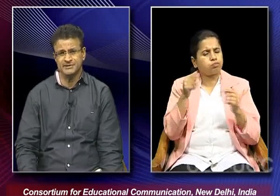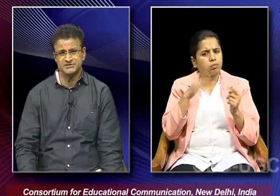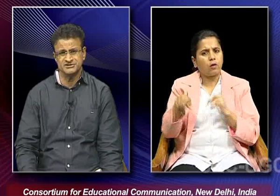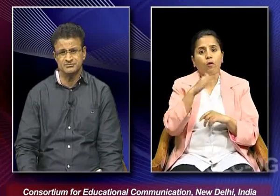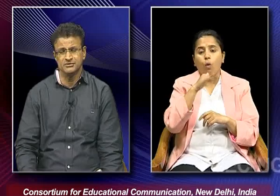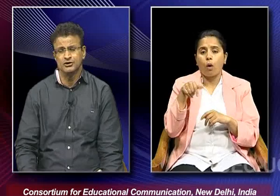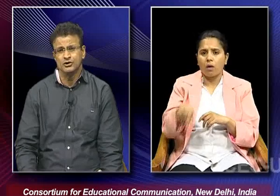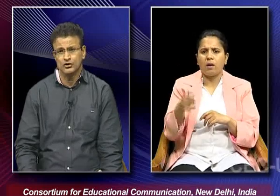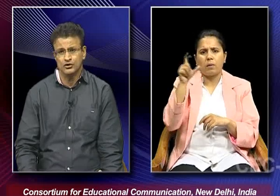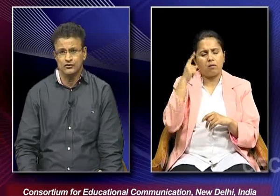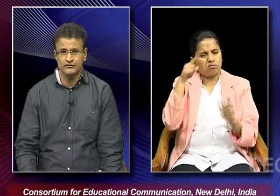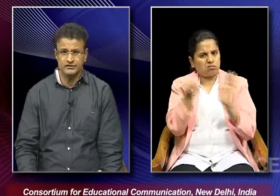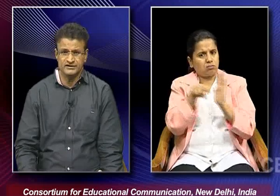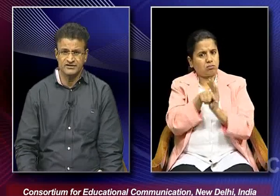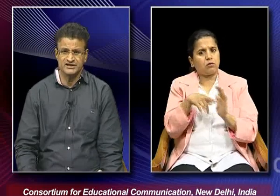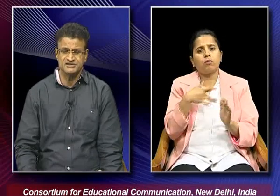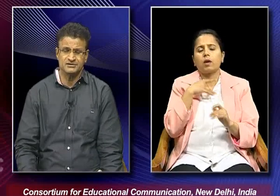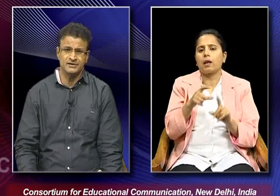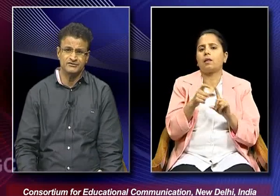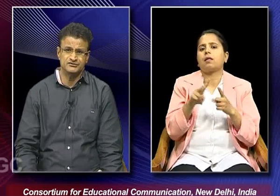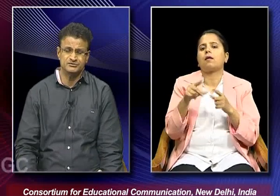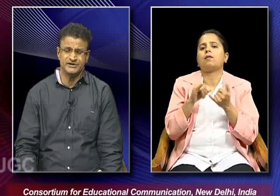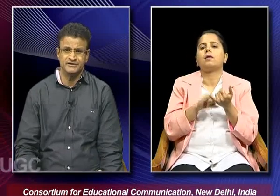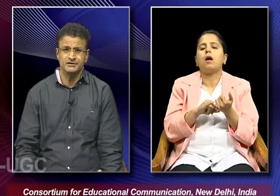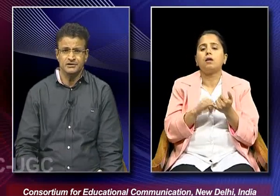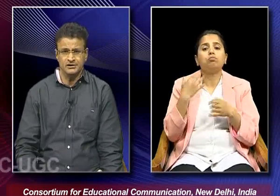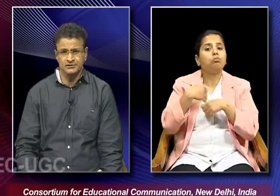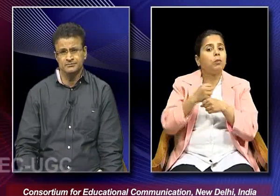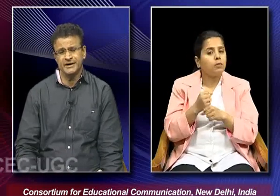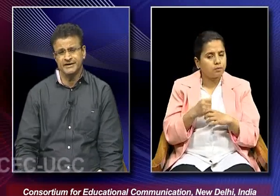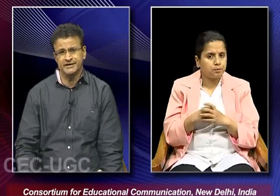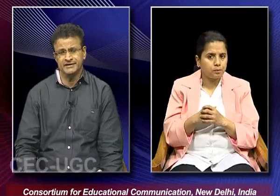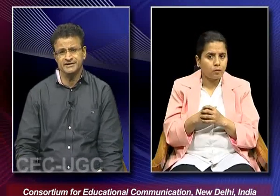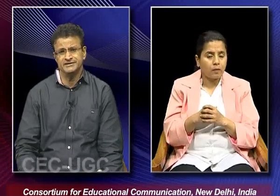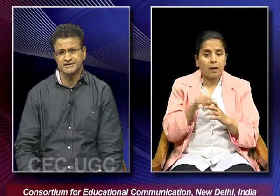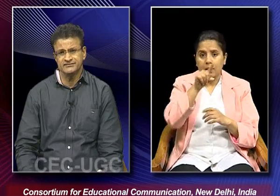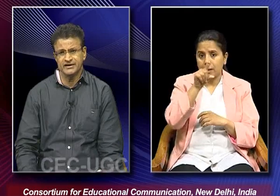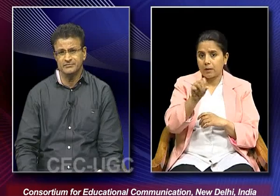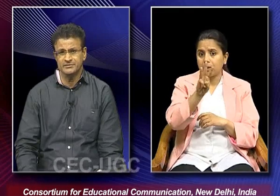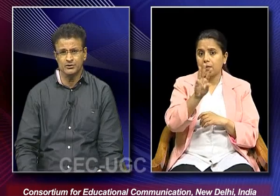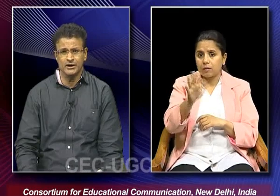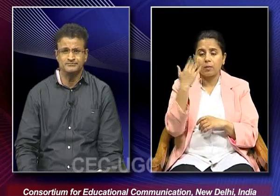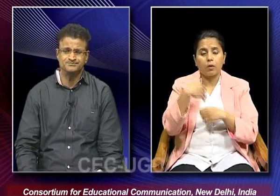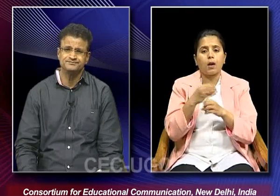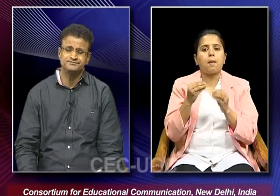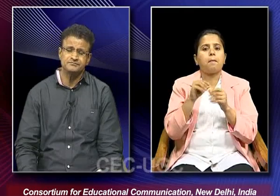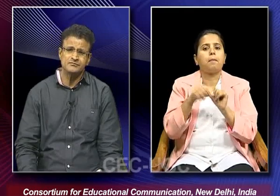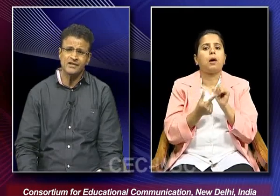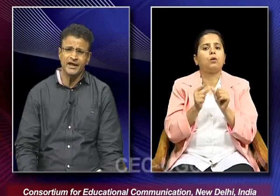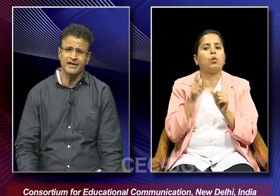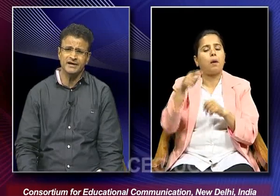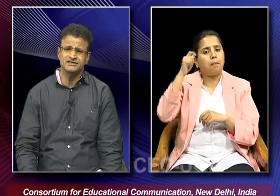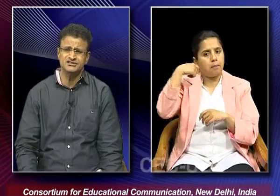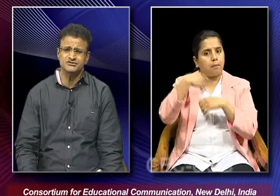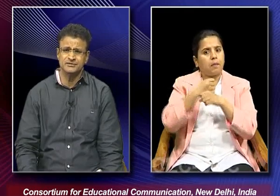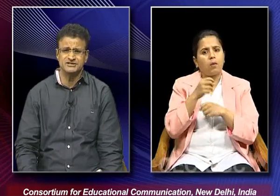the pessimism of Devdas, which was made in 1935 by Barua,